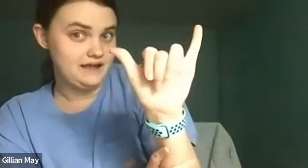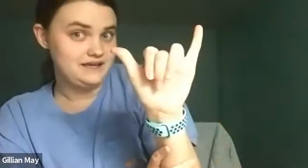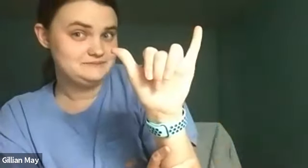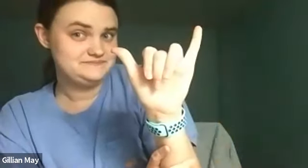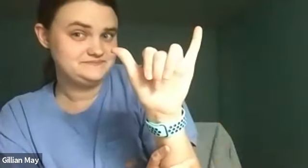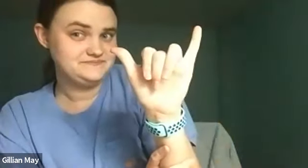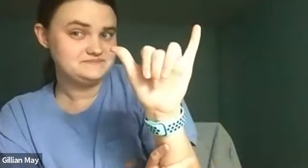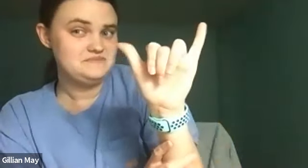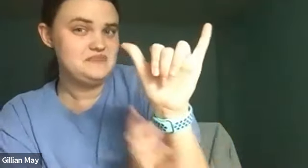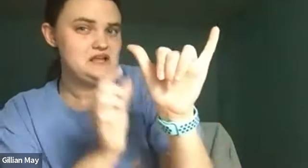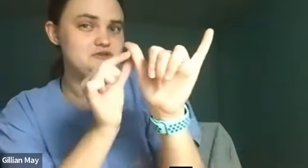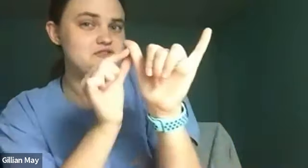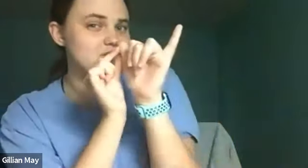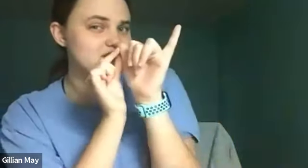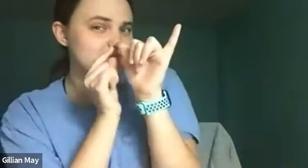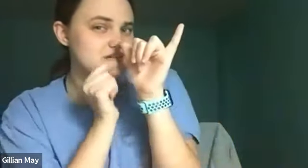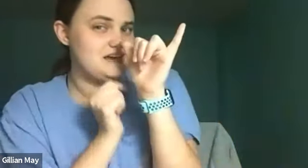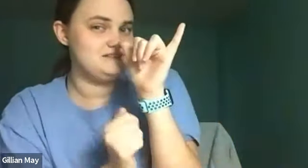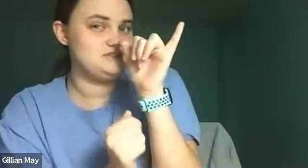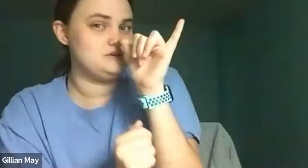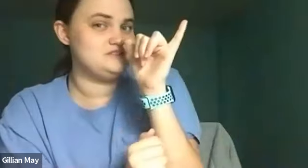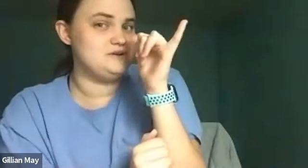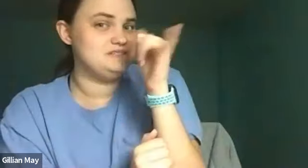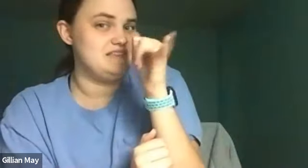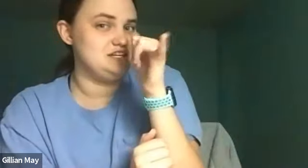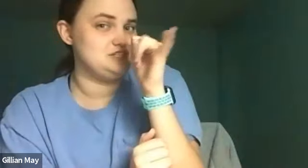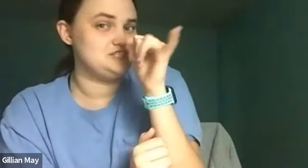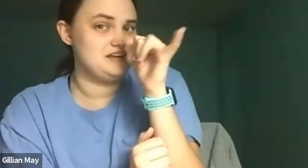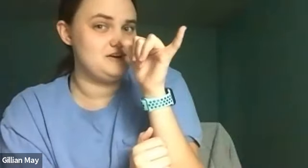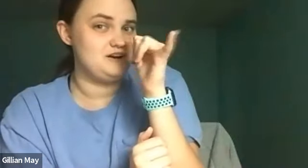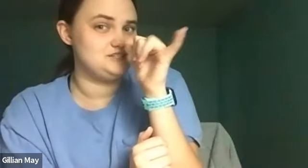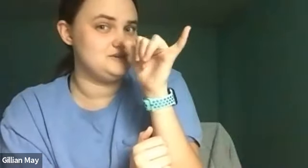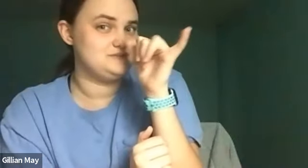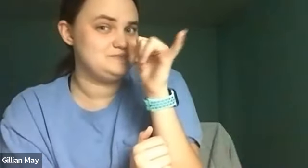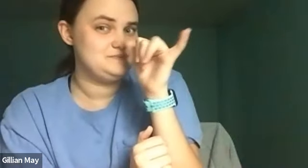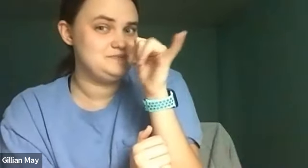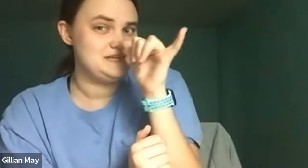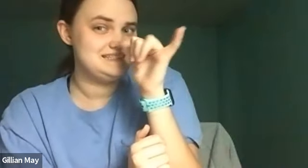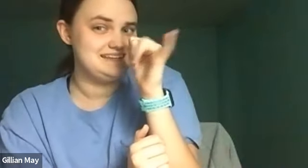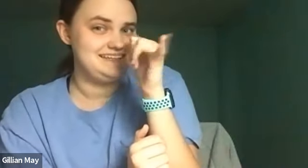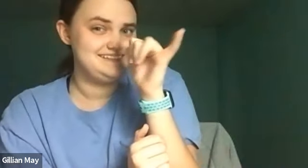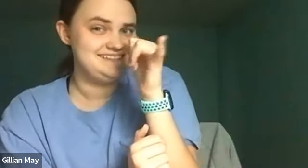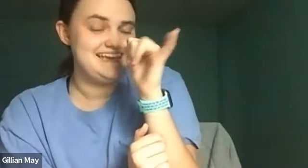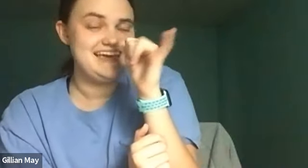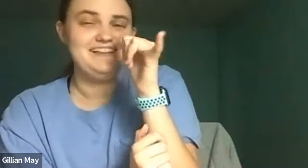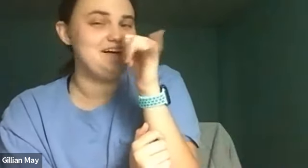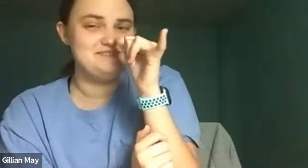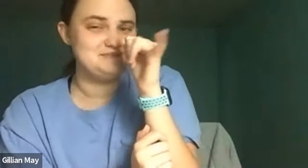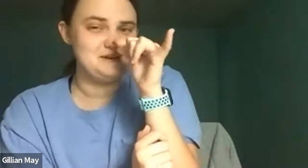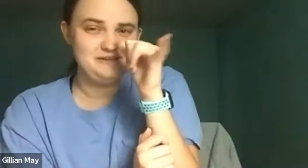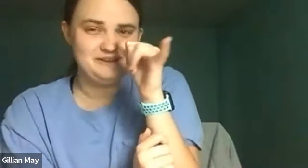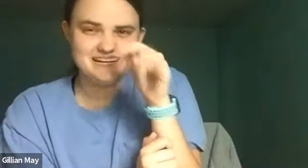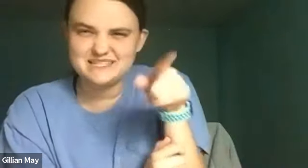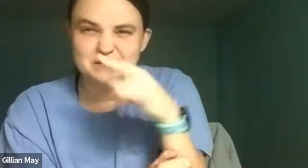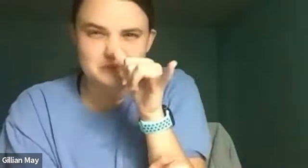Y. Your thumb is going to be kind of towards your nose, and then you just shake it across your nose. Silly. And I love this one. I'll look at a kid, I'm like, you're being